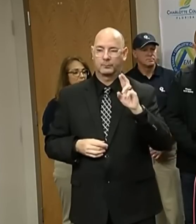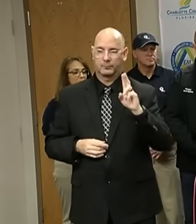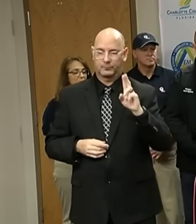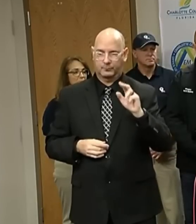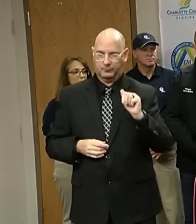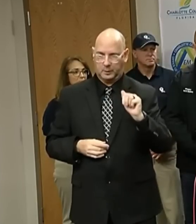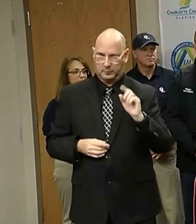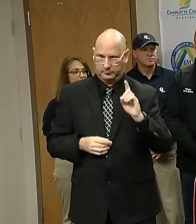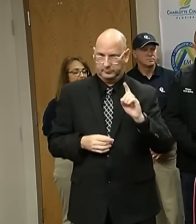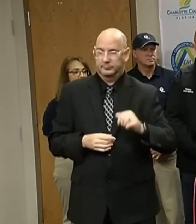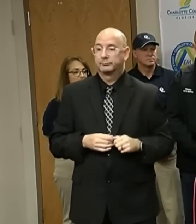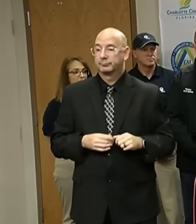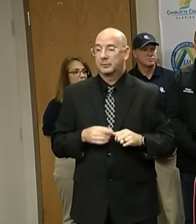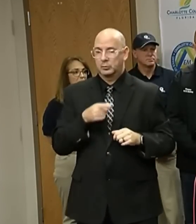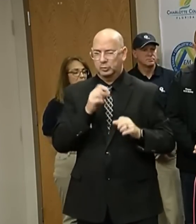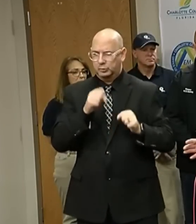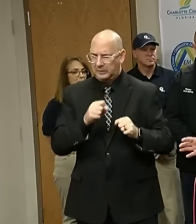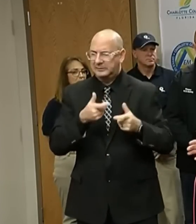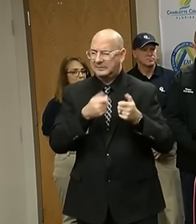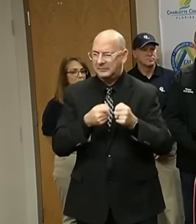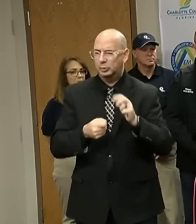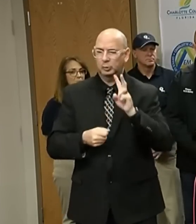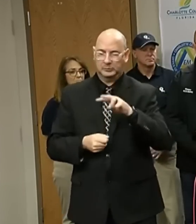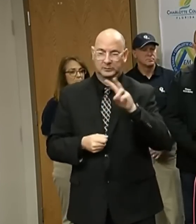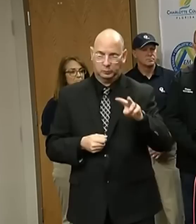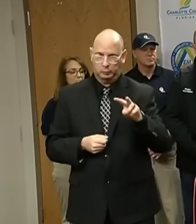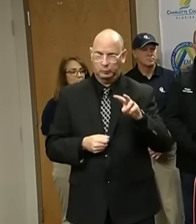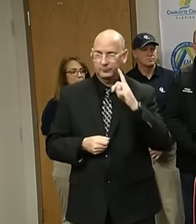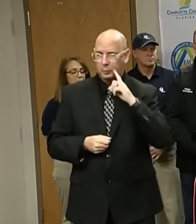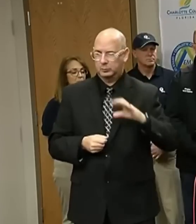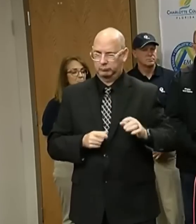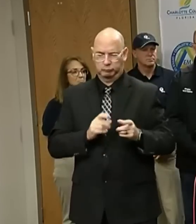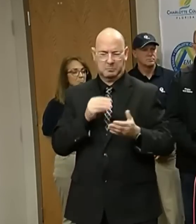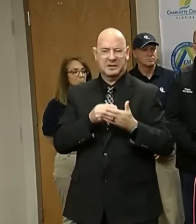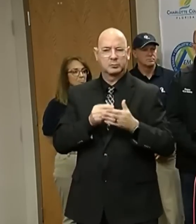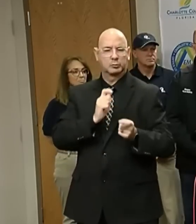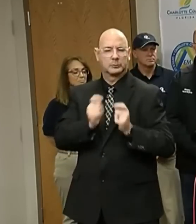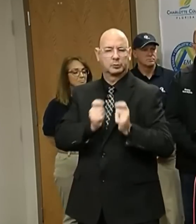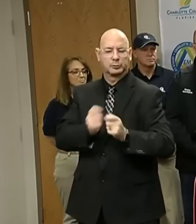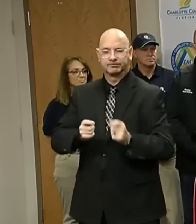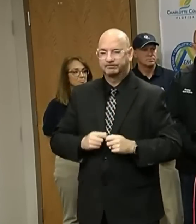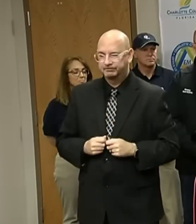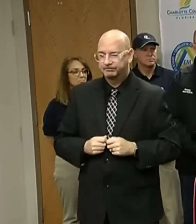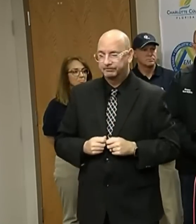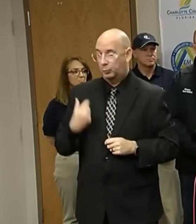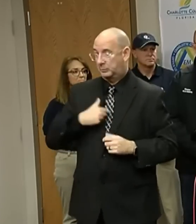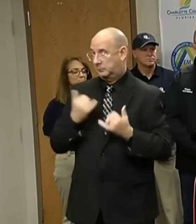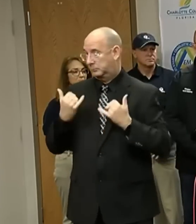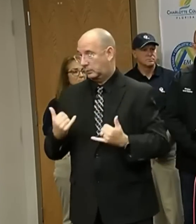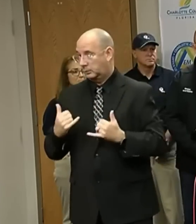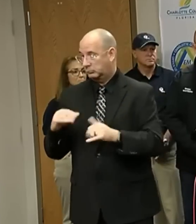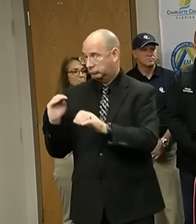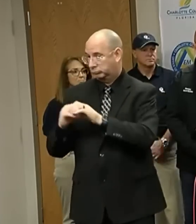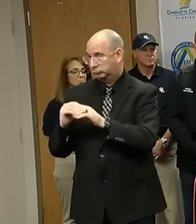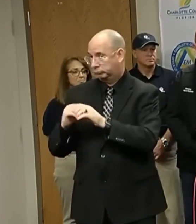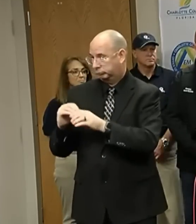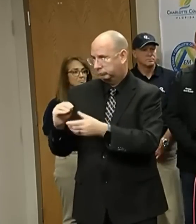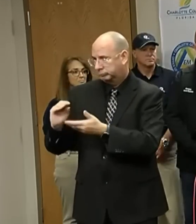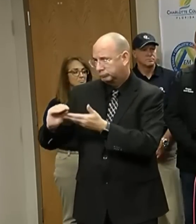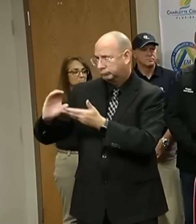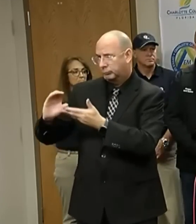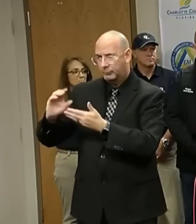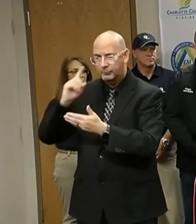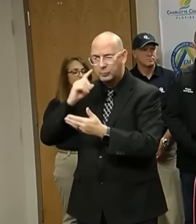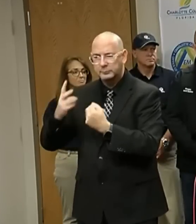we've got supplies that have been pre-staged that are being used, and that's important. We don't necessarily need people to send us